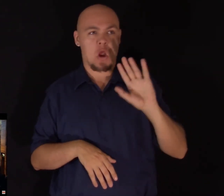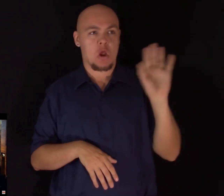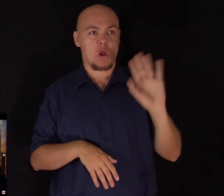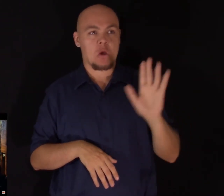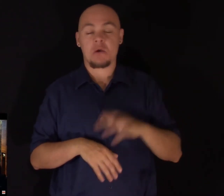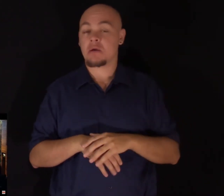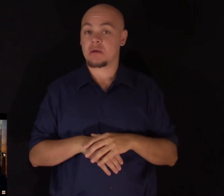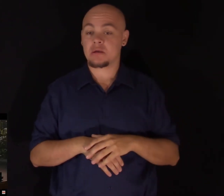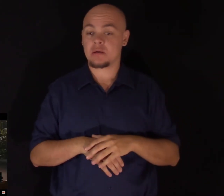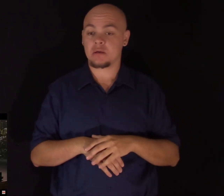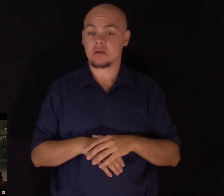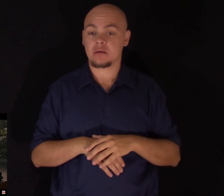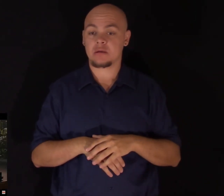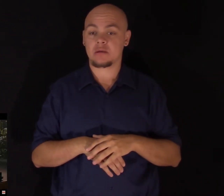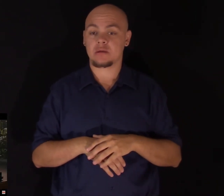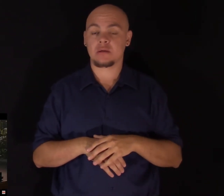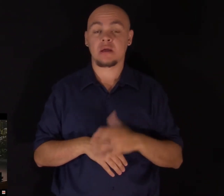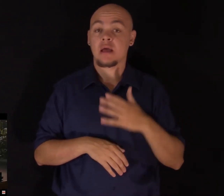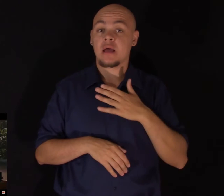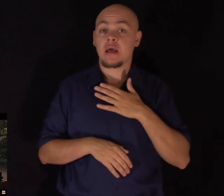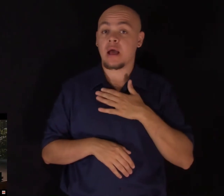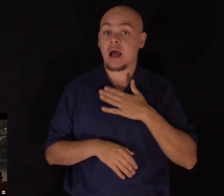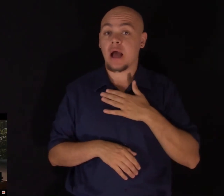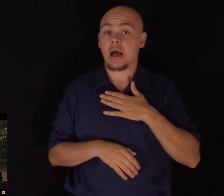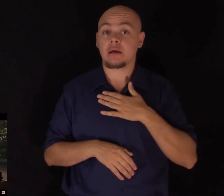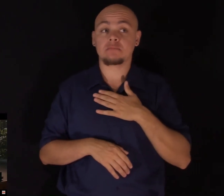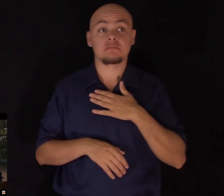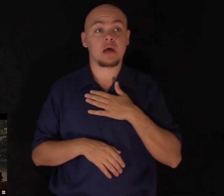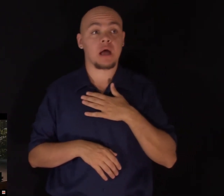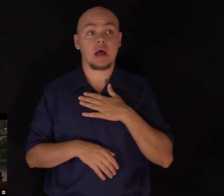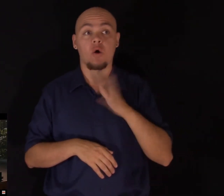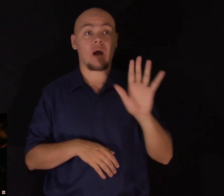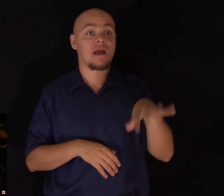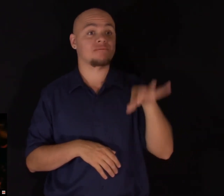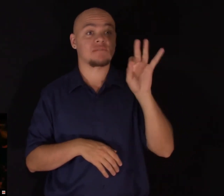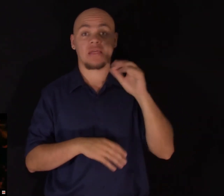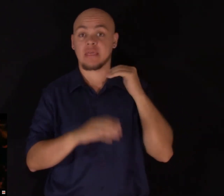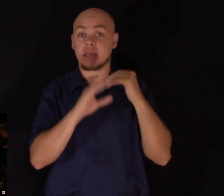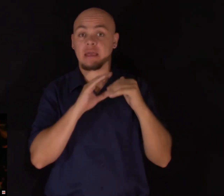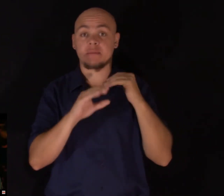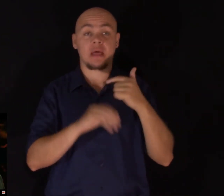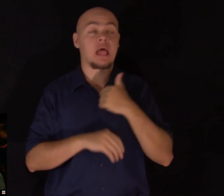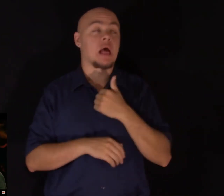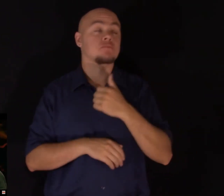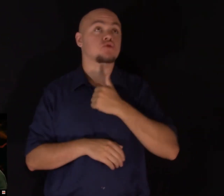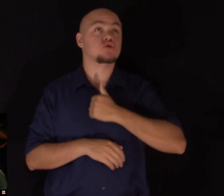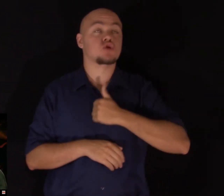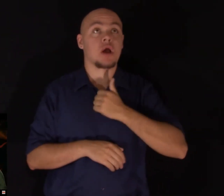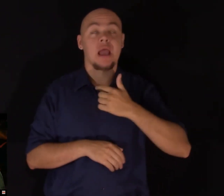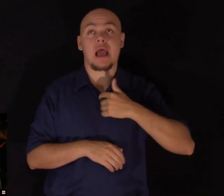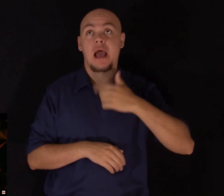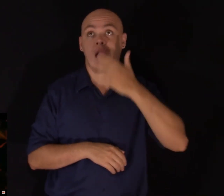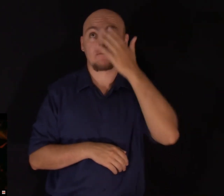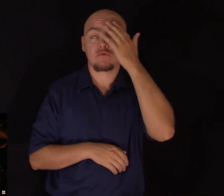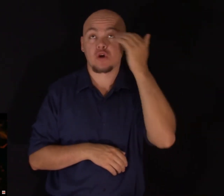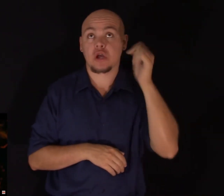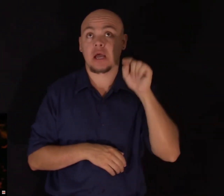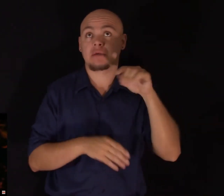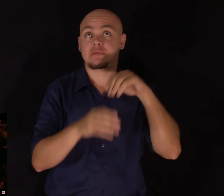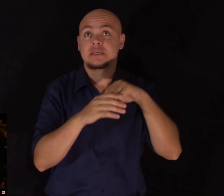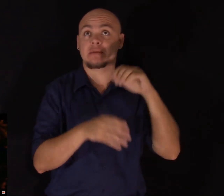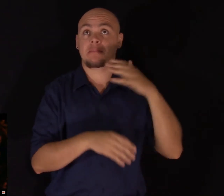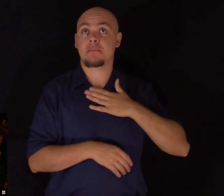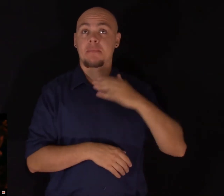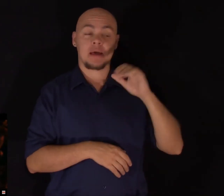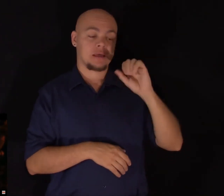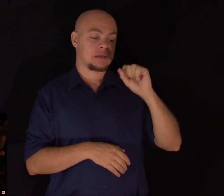of the digerati, you know, I just fished that email out of my spam folder. I'm so sorry. But there are times when we